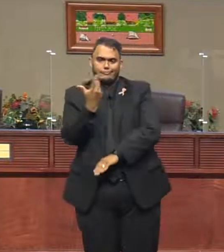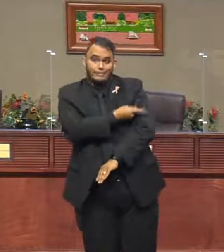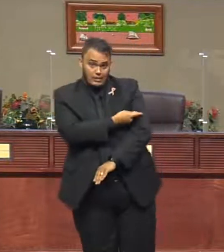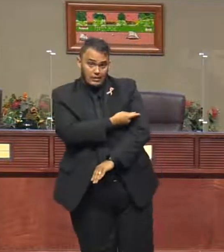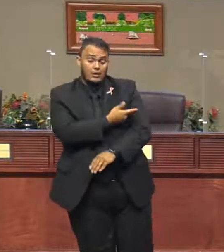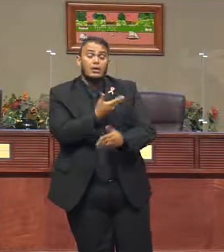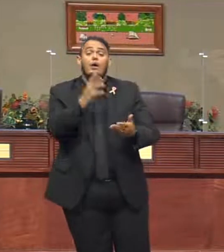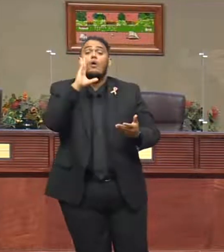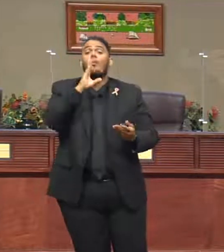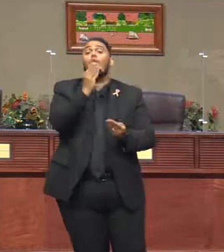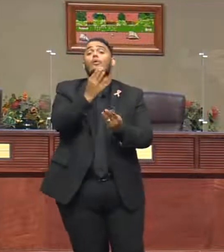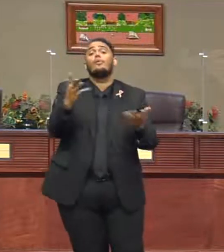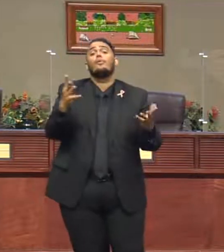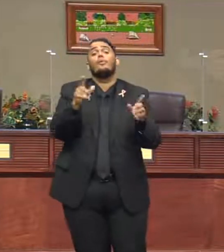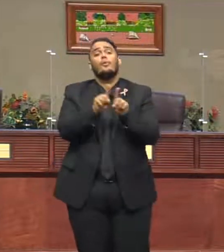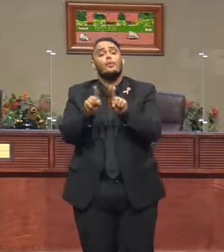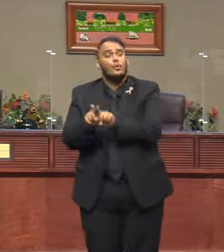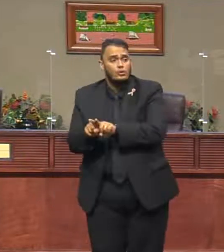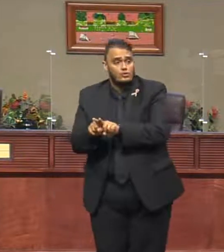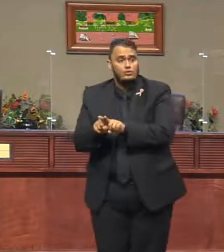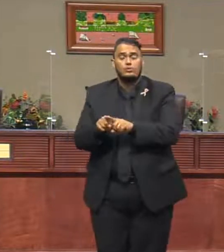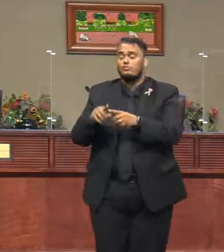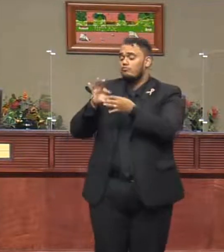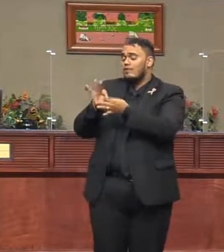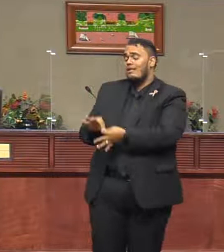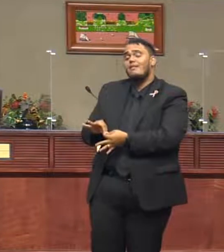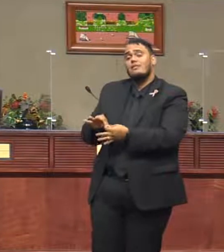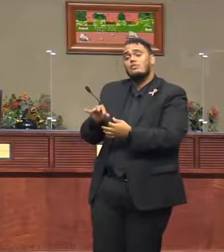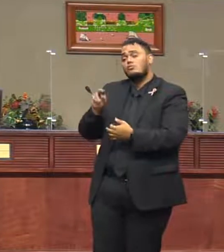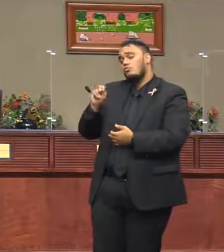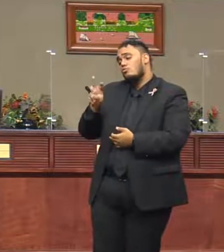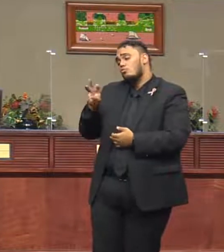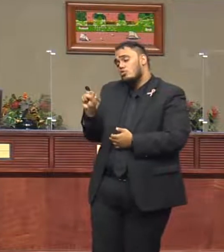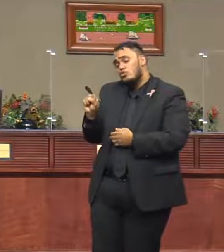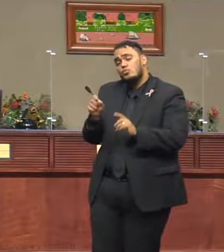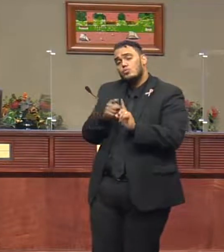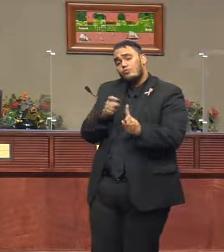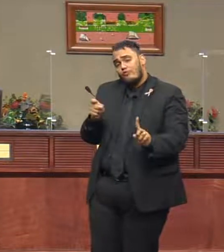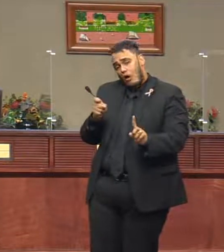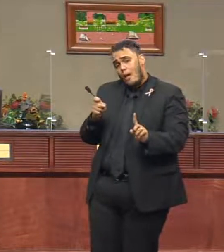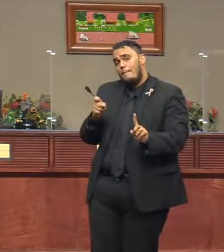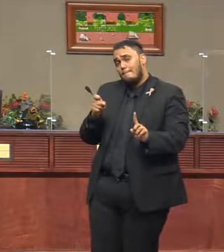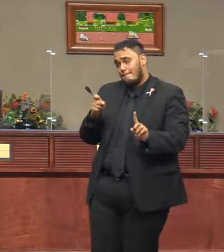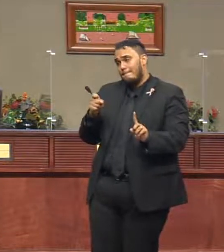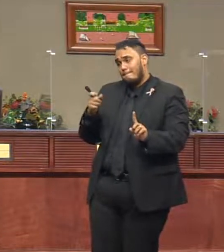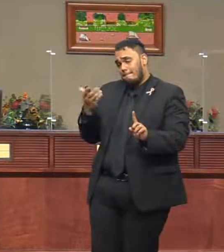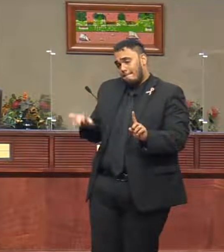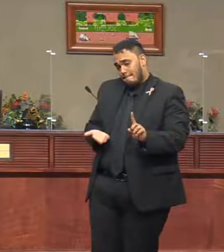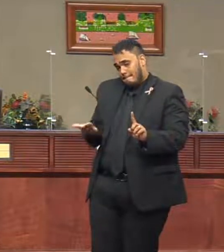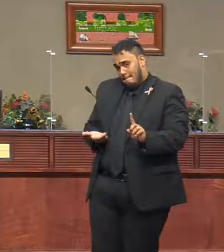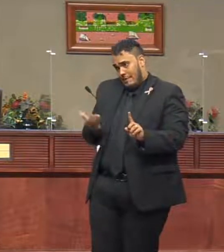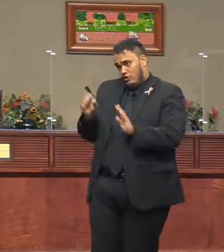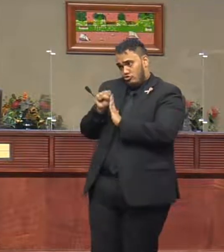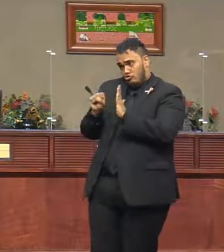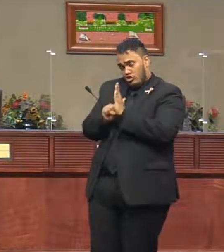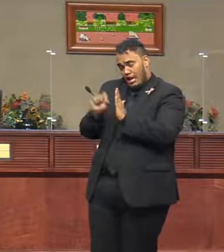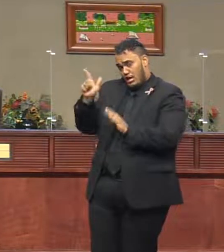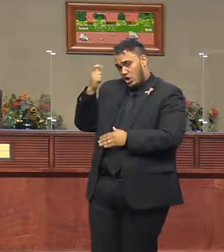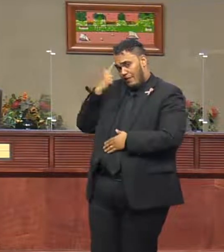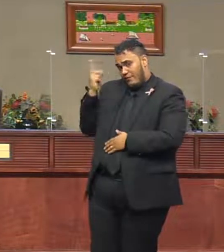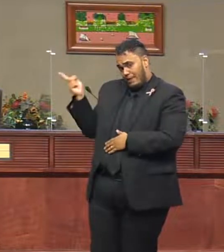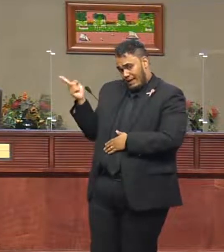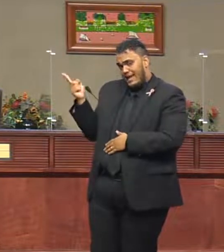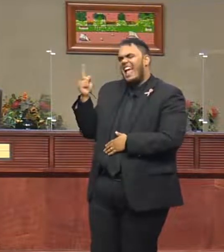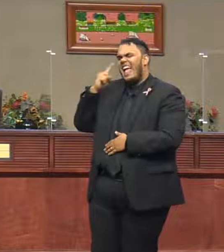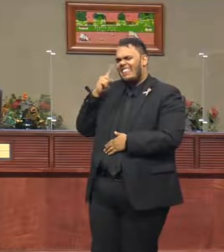that in terms of news from the state, I think the state believes that we're in a pretty good position today. The